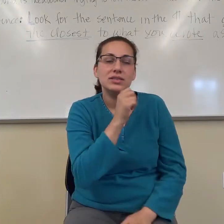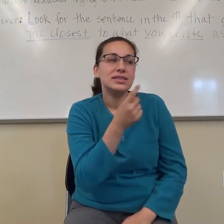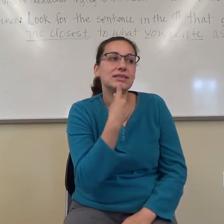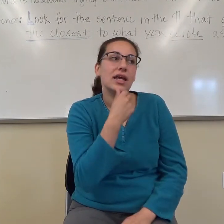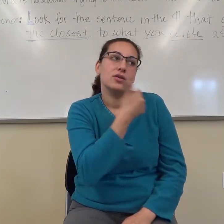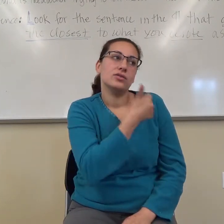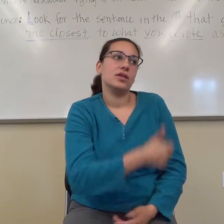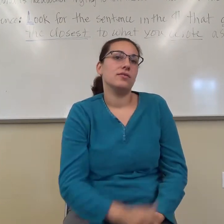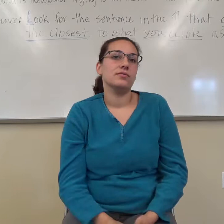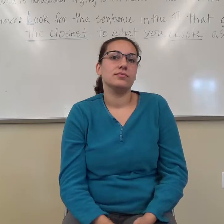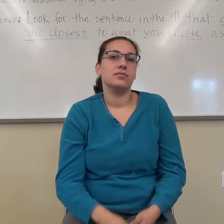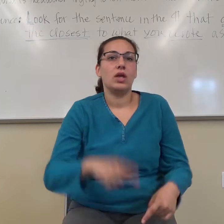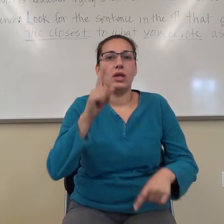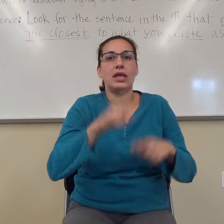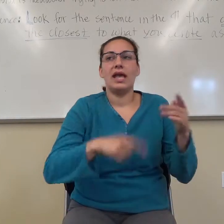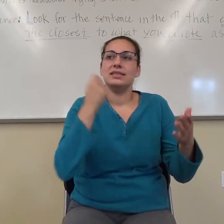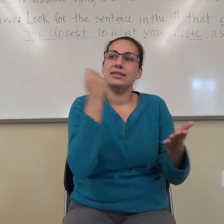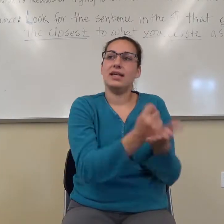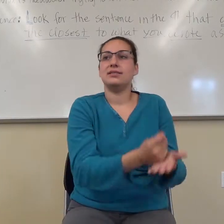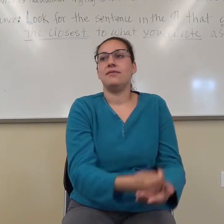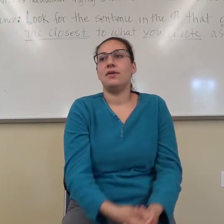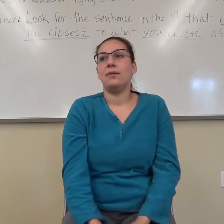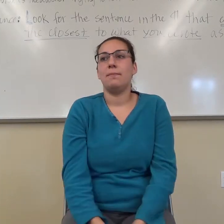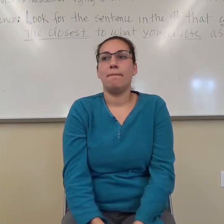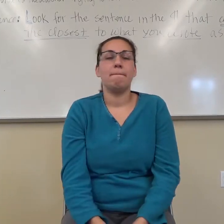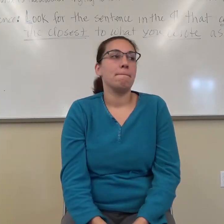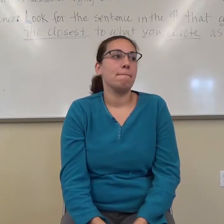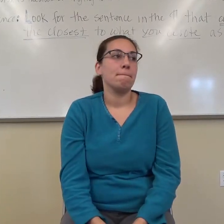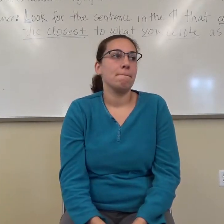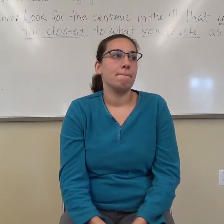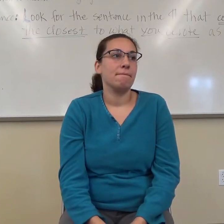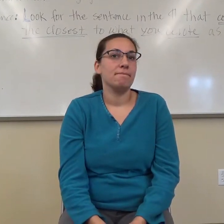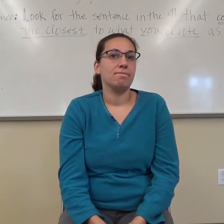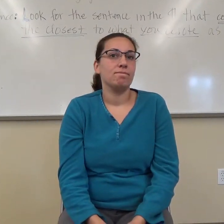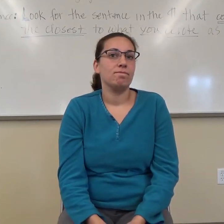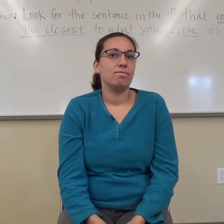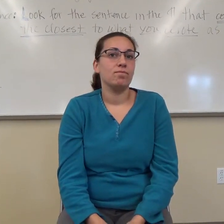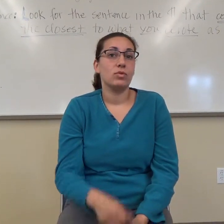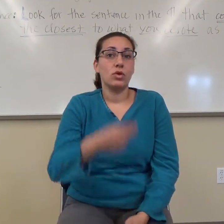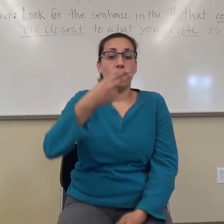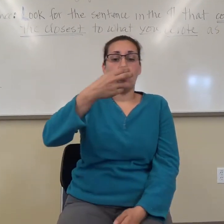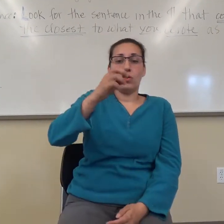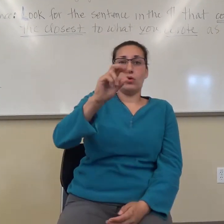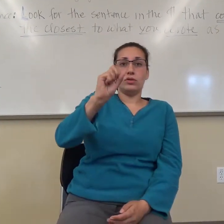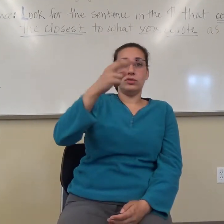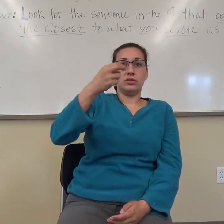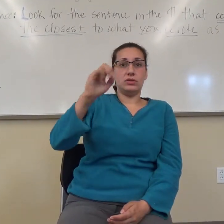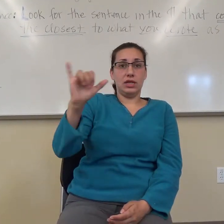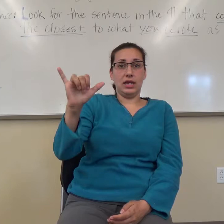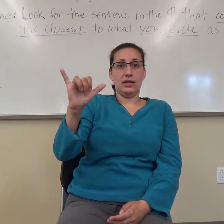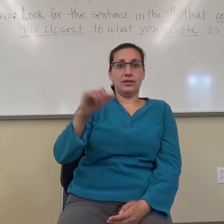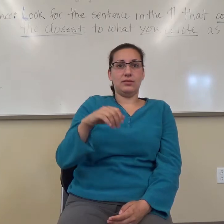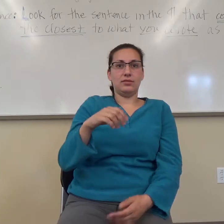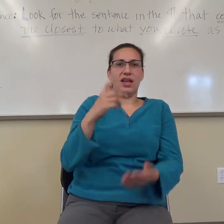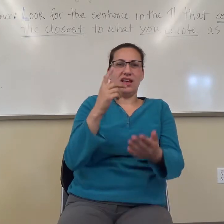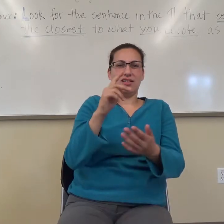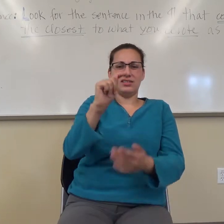can't testify. Okay. Hershey is the company. So what does this